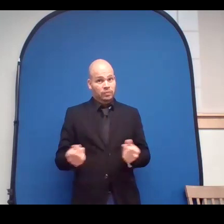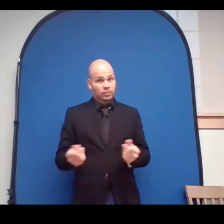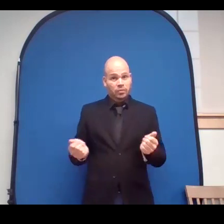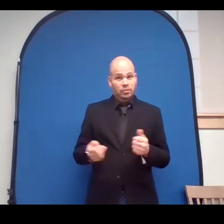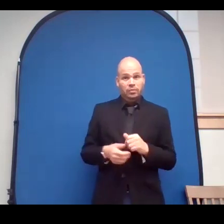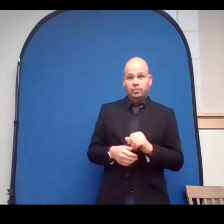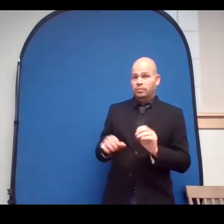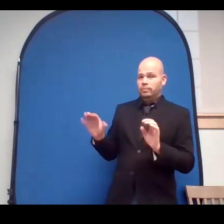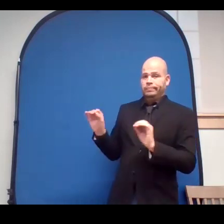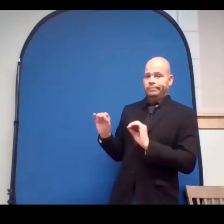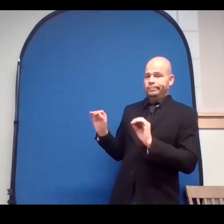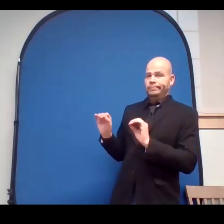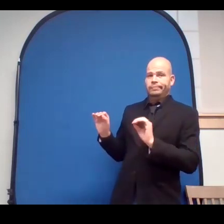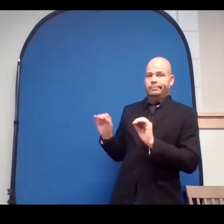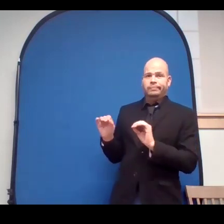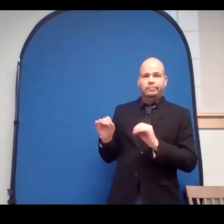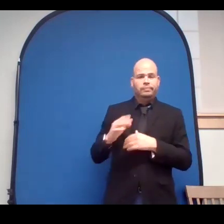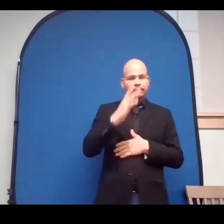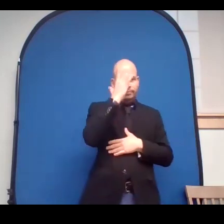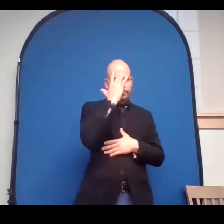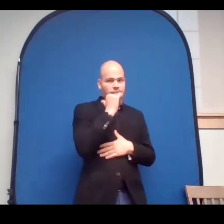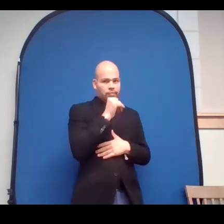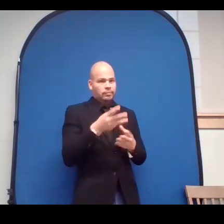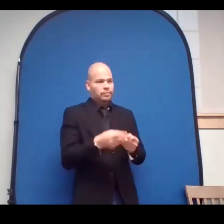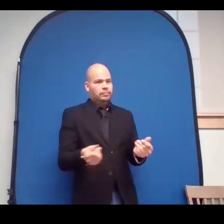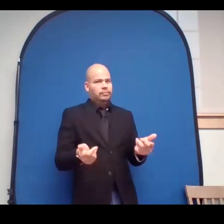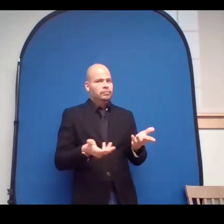And why were they not resolved, in your opinion?